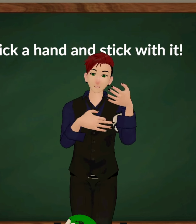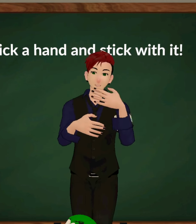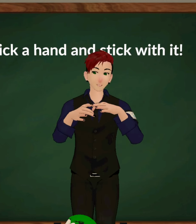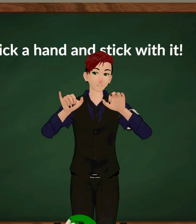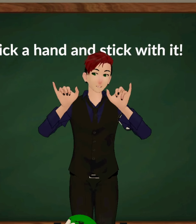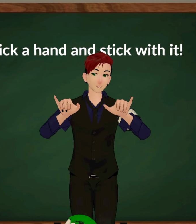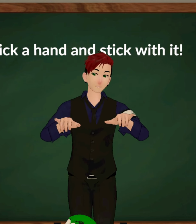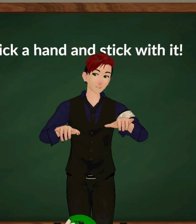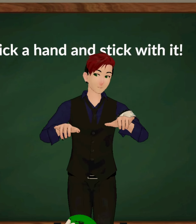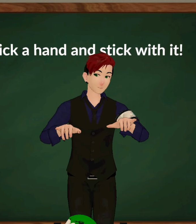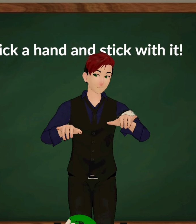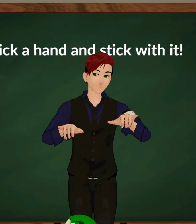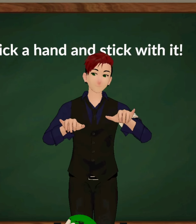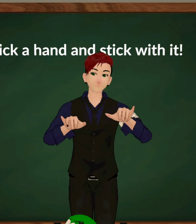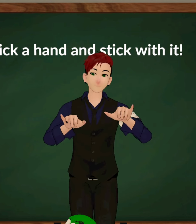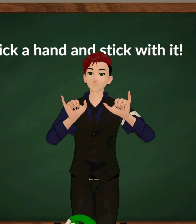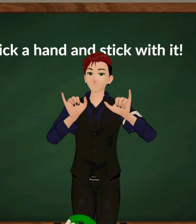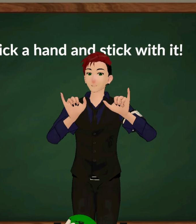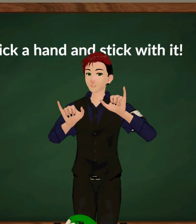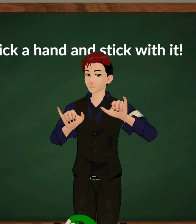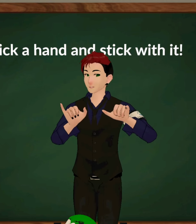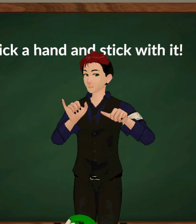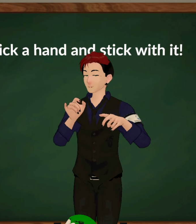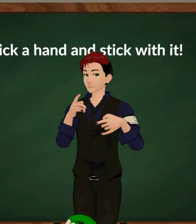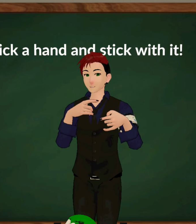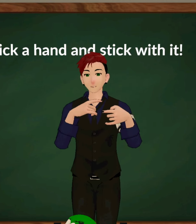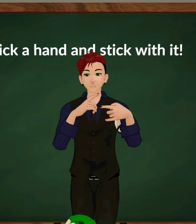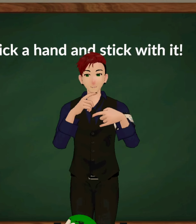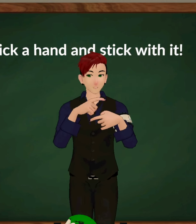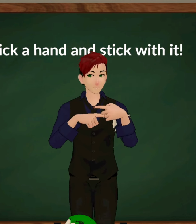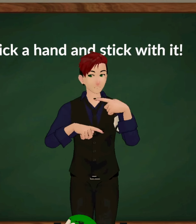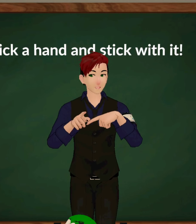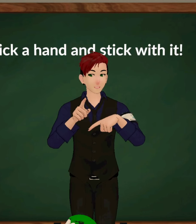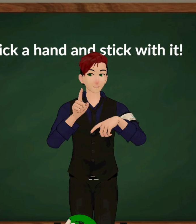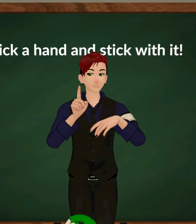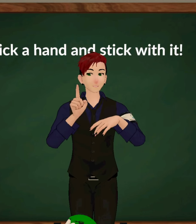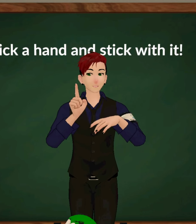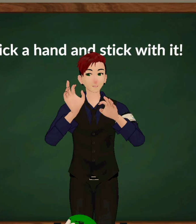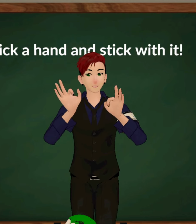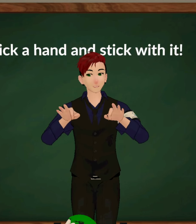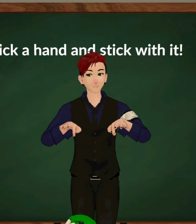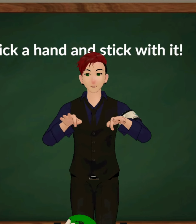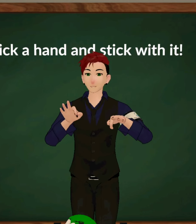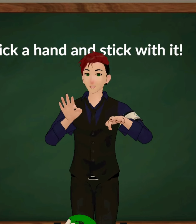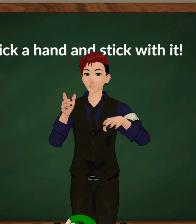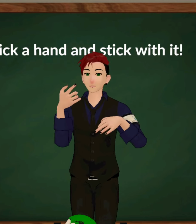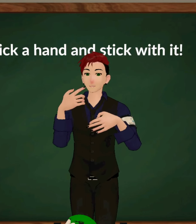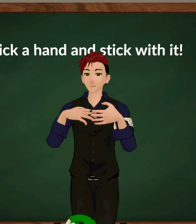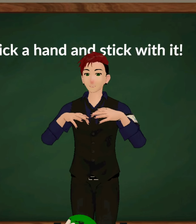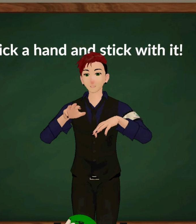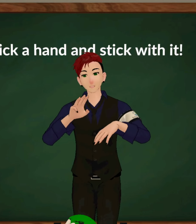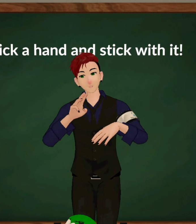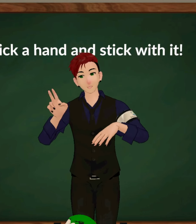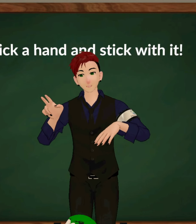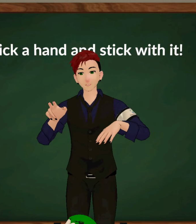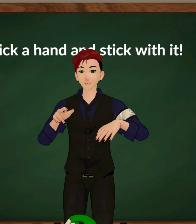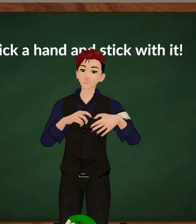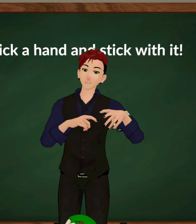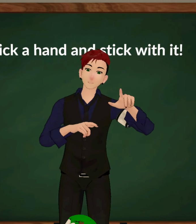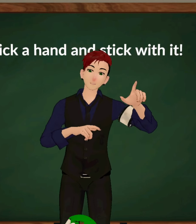a hand and stick with it. It is the same whenever you are signing. You need to decide. There's people who are right-handed. There are people